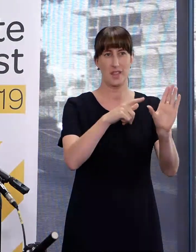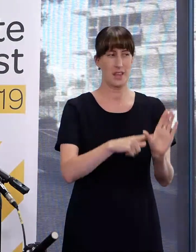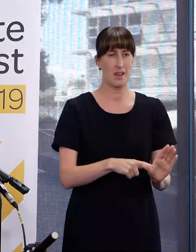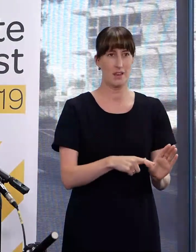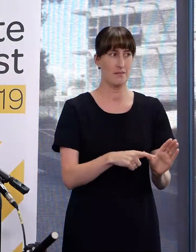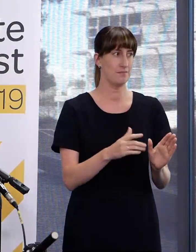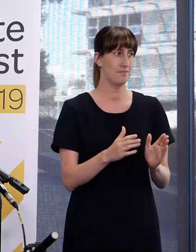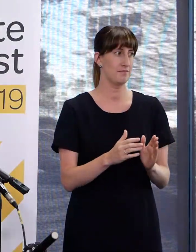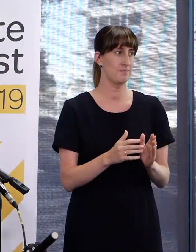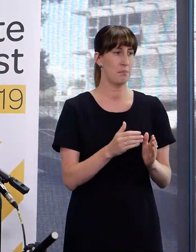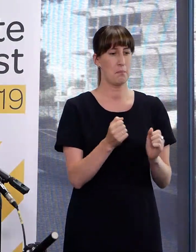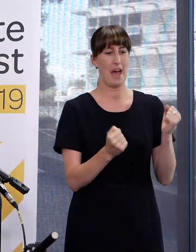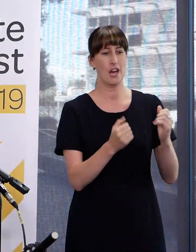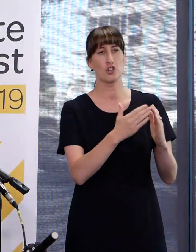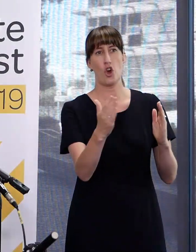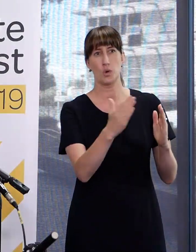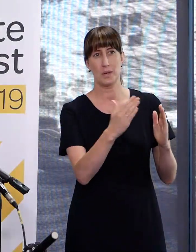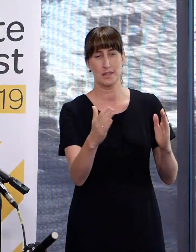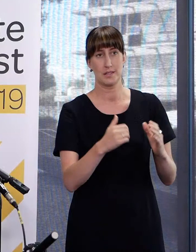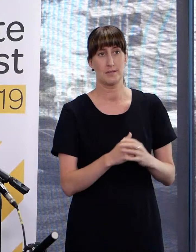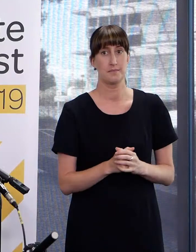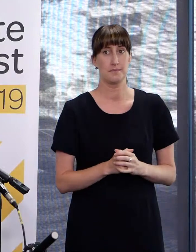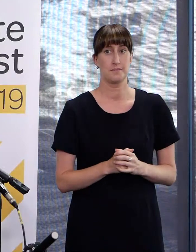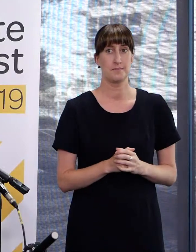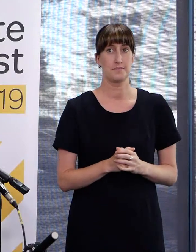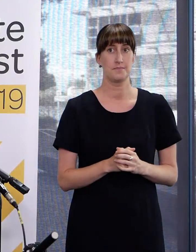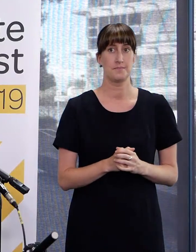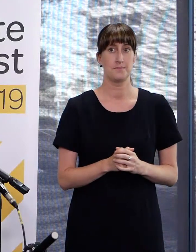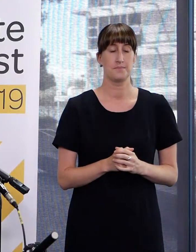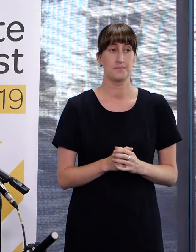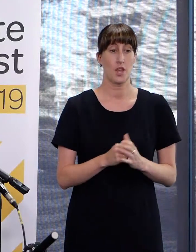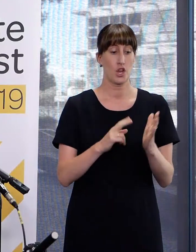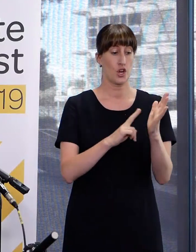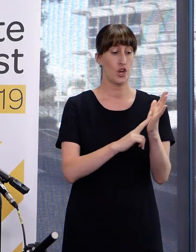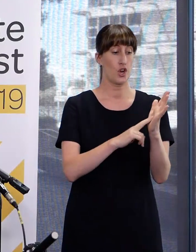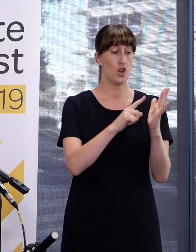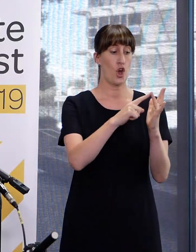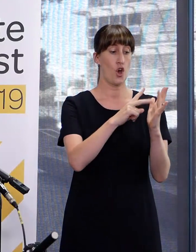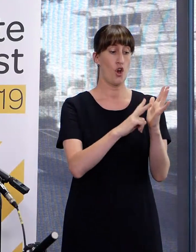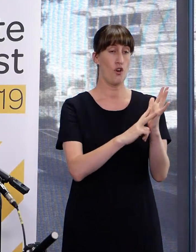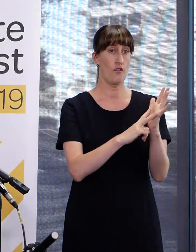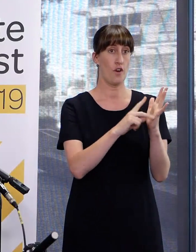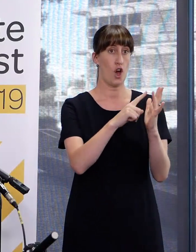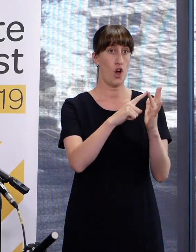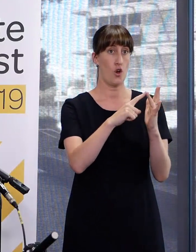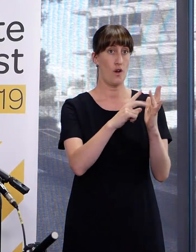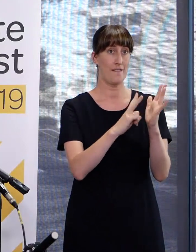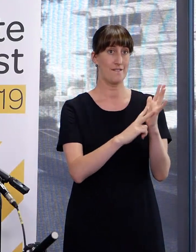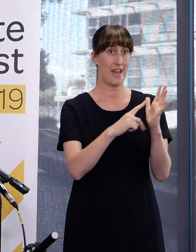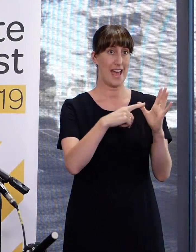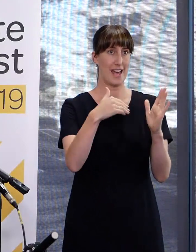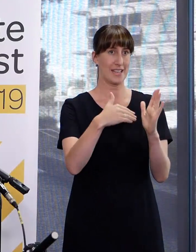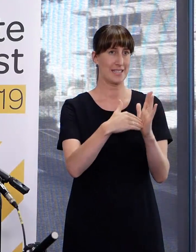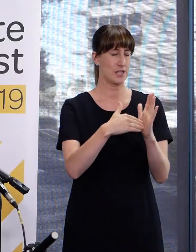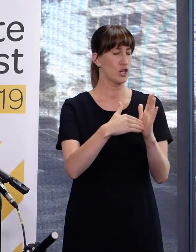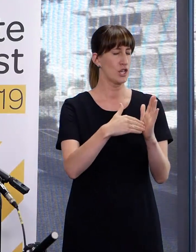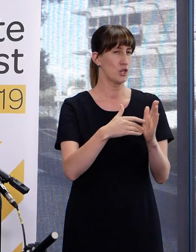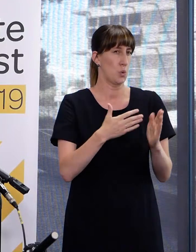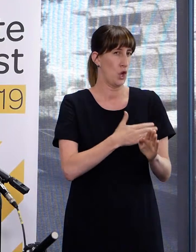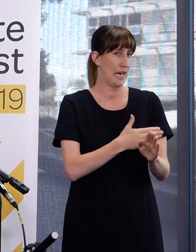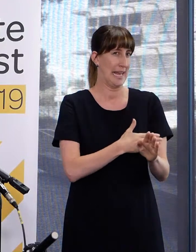And Novavax, it's quite early. We haven't got an application from Novavax yet, but we're talking to the